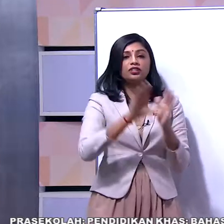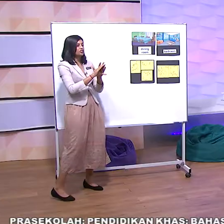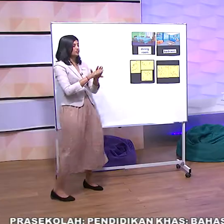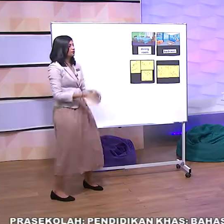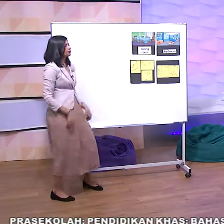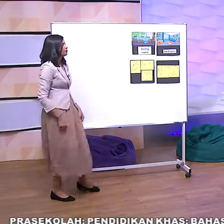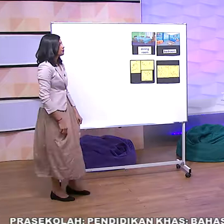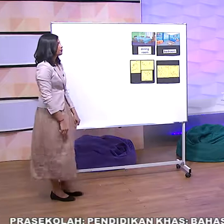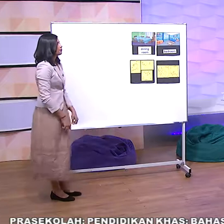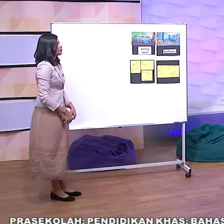picture. Next